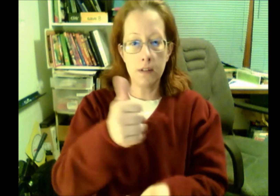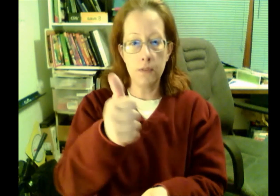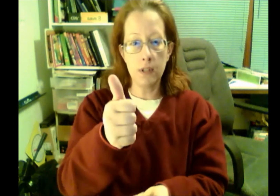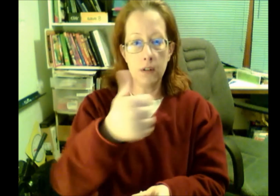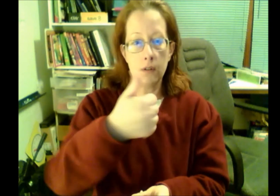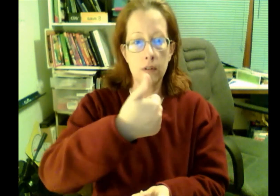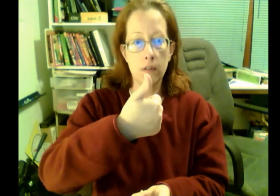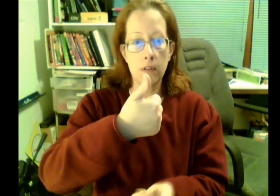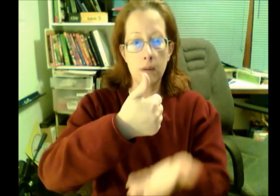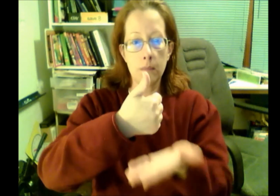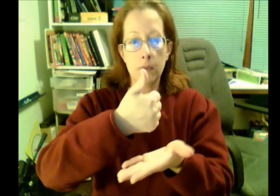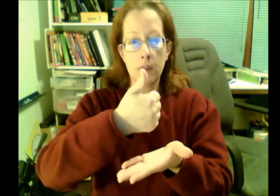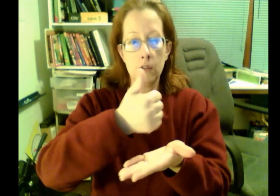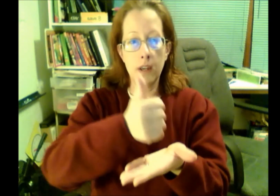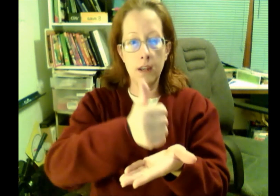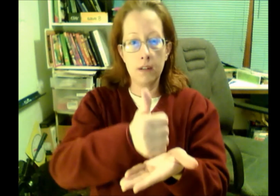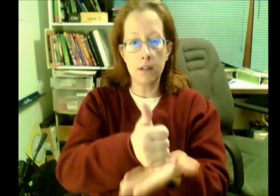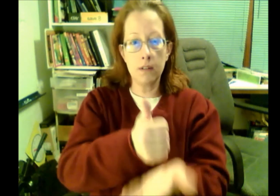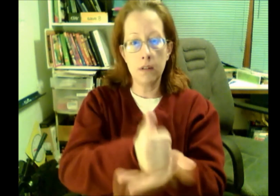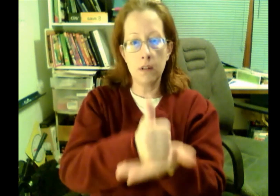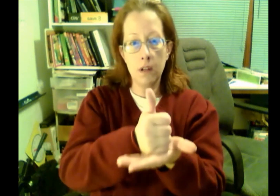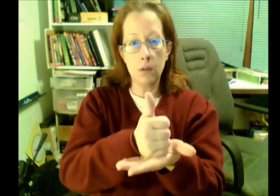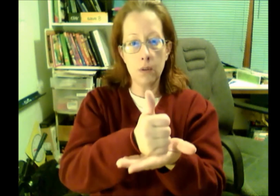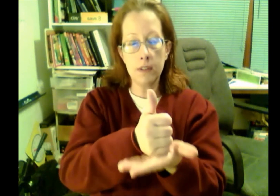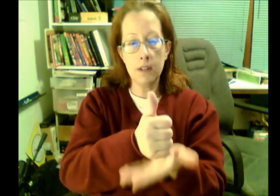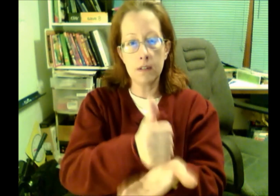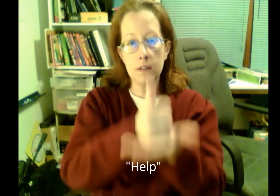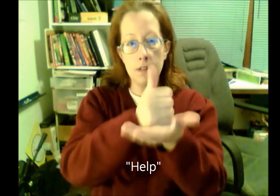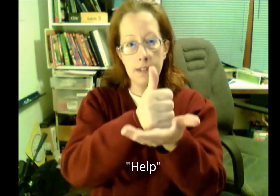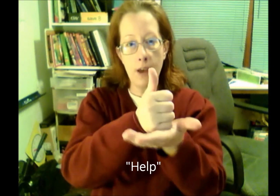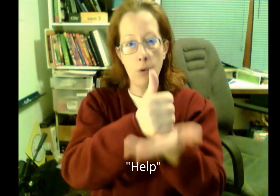you take your thumb and your hand and you go like this, is help.